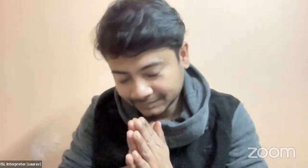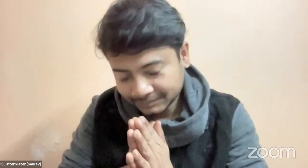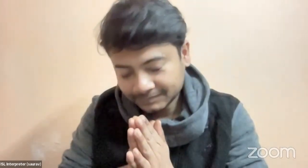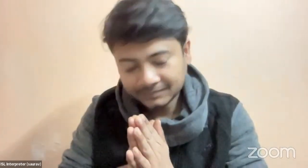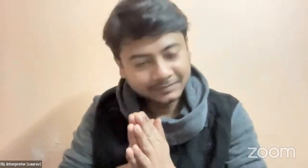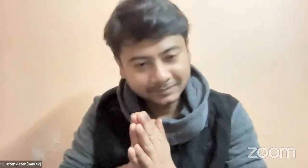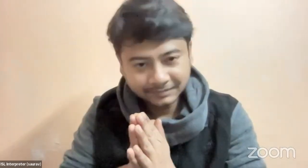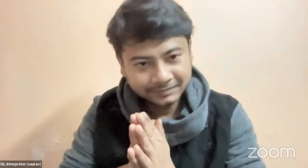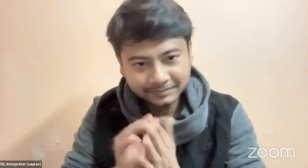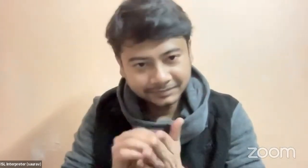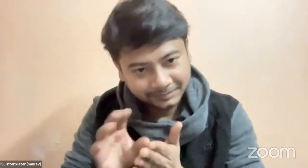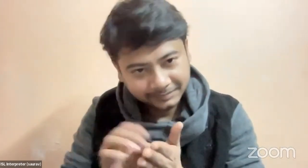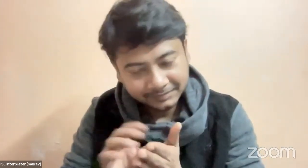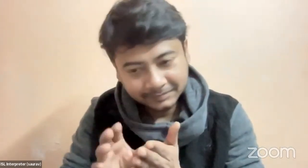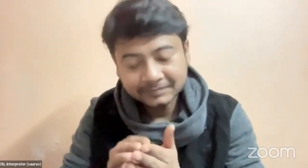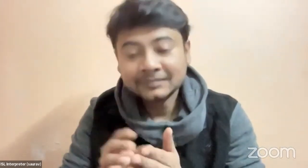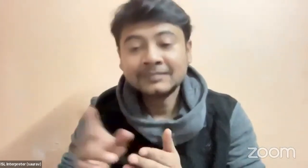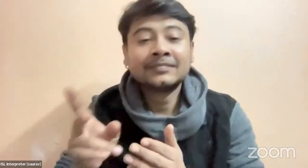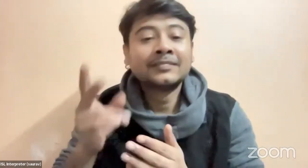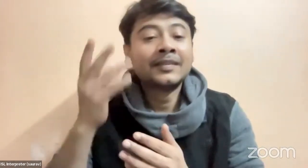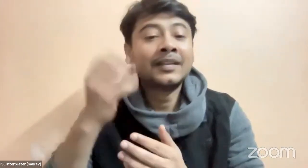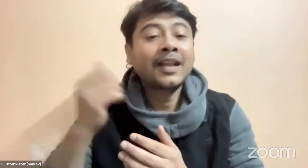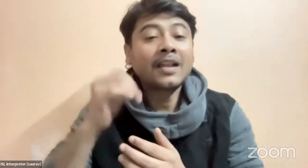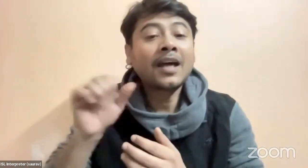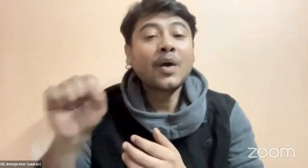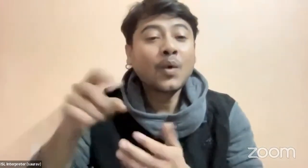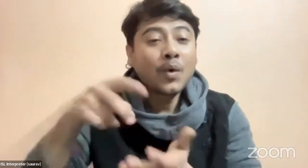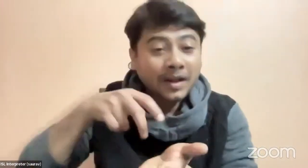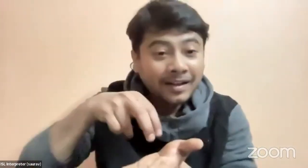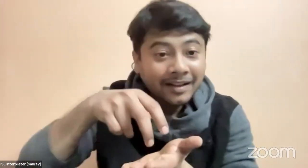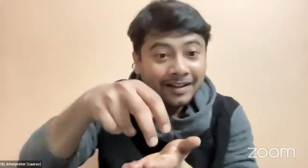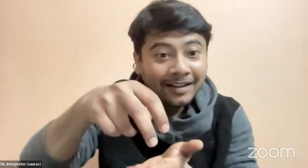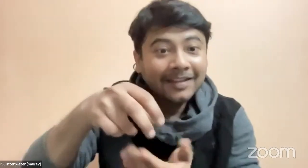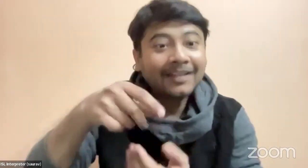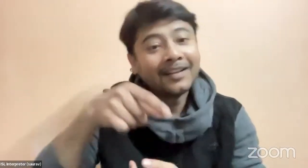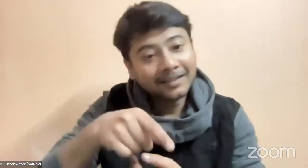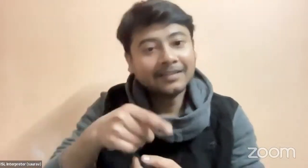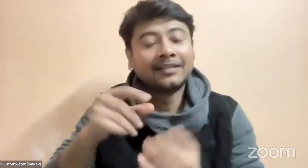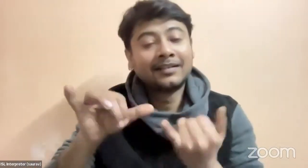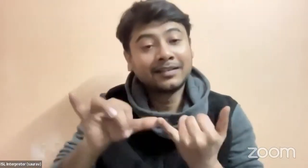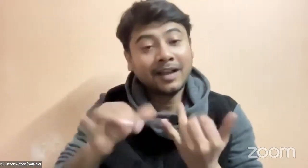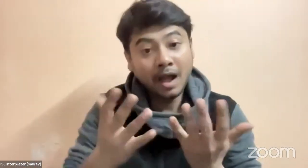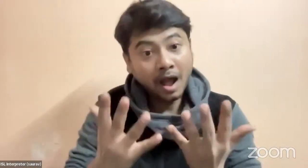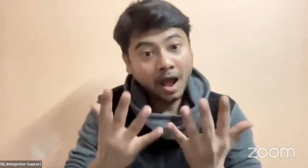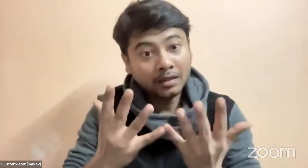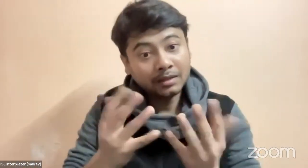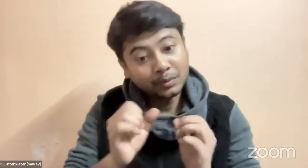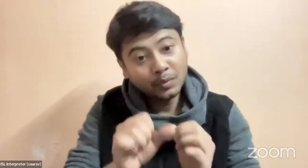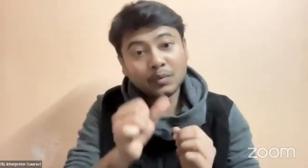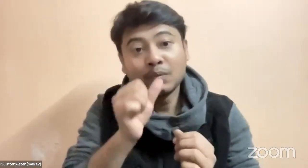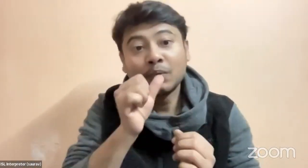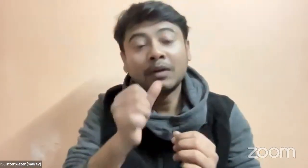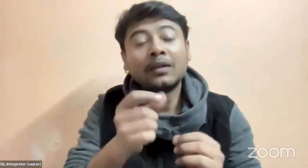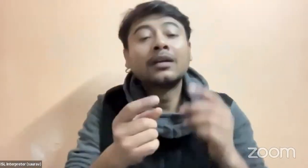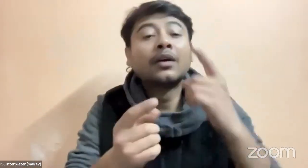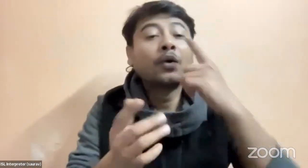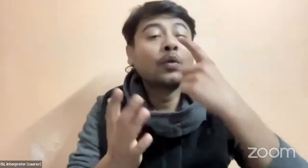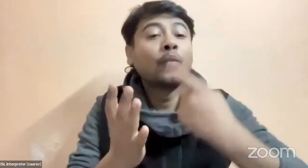And then he washed, Krishna washed Narad Muni's feet with his own hands. And Rukmini Devi was putting